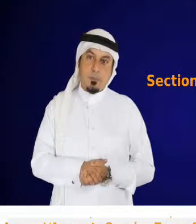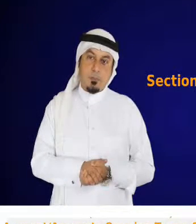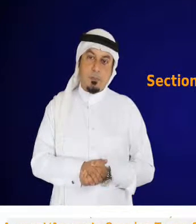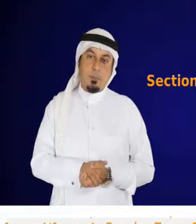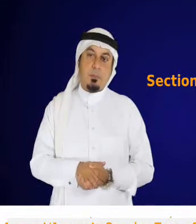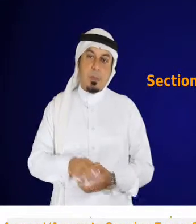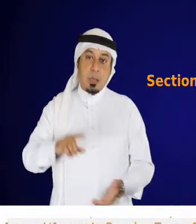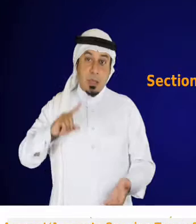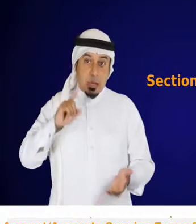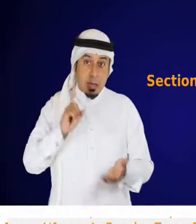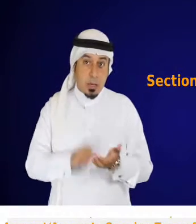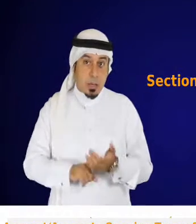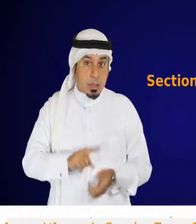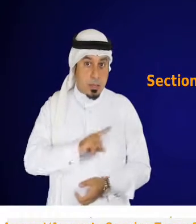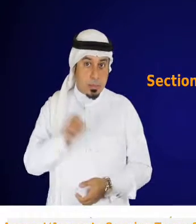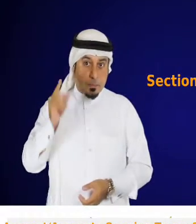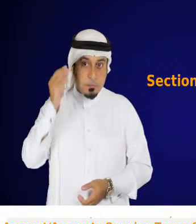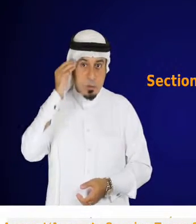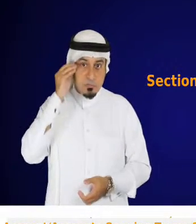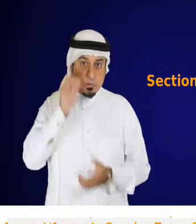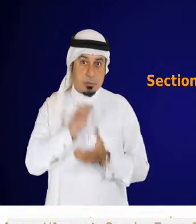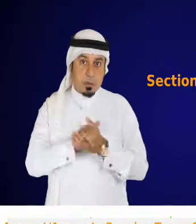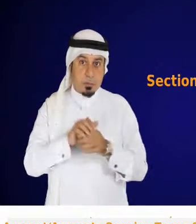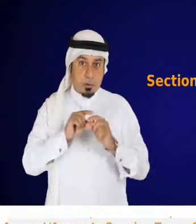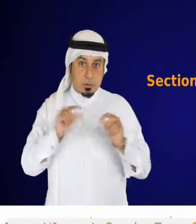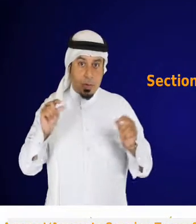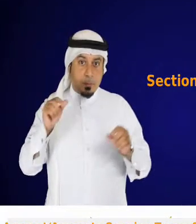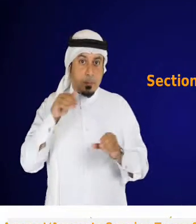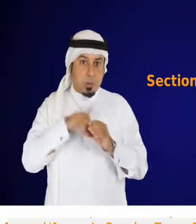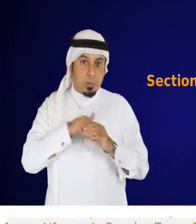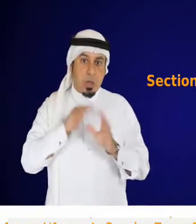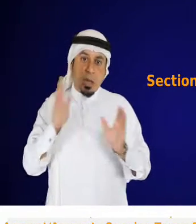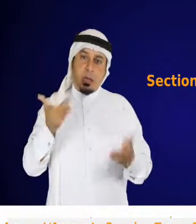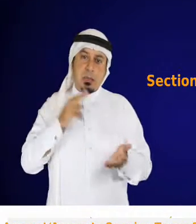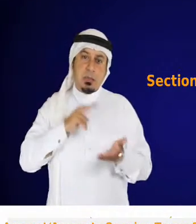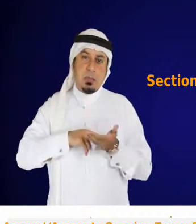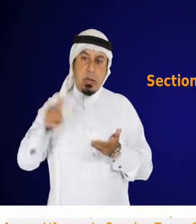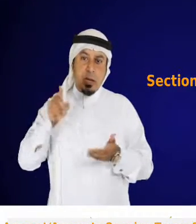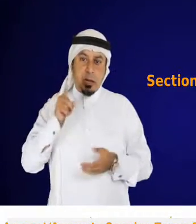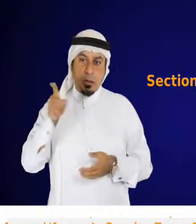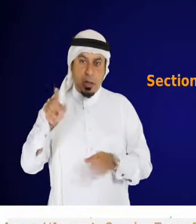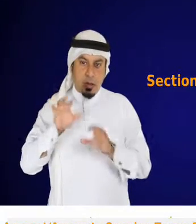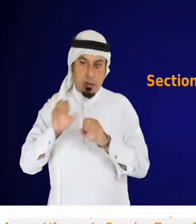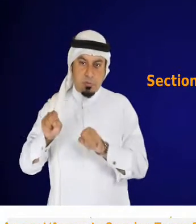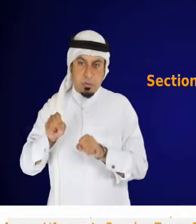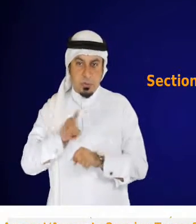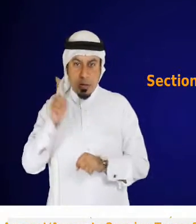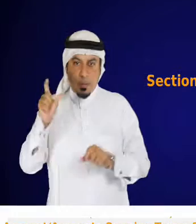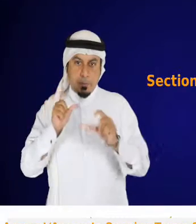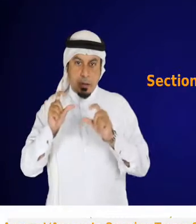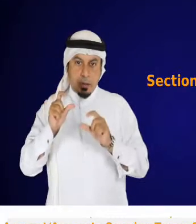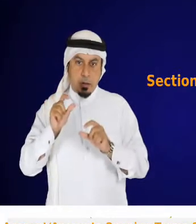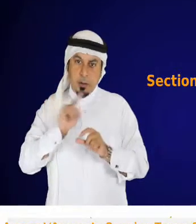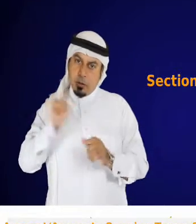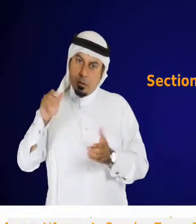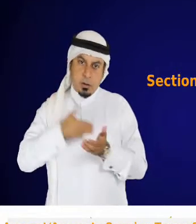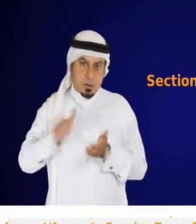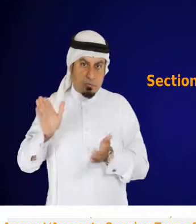22. The account holder being unaware of the content of his message sent to the bank shall not discharge him of the bank's claims in